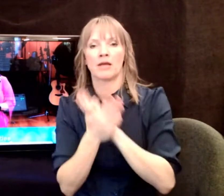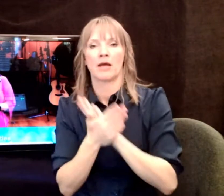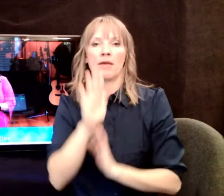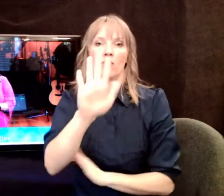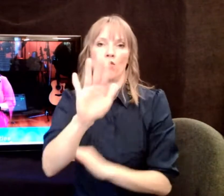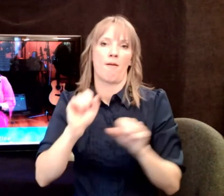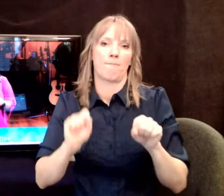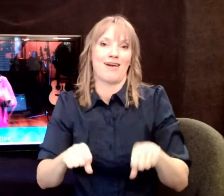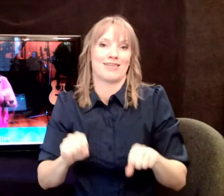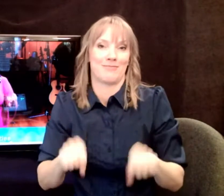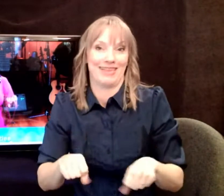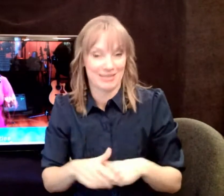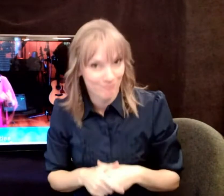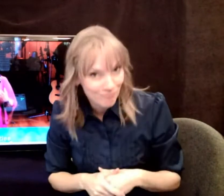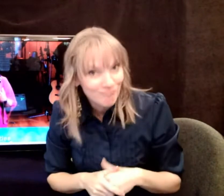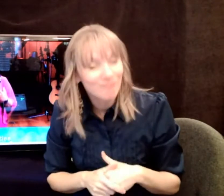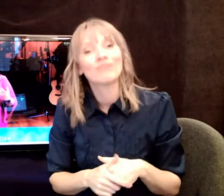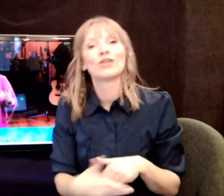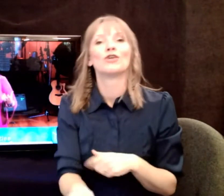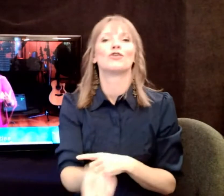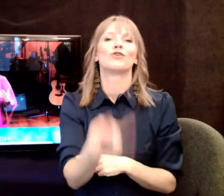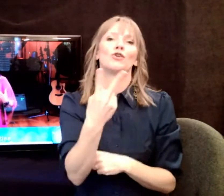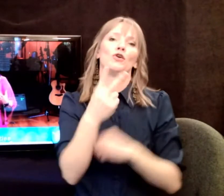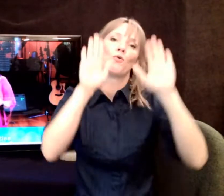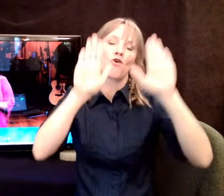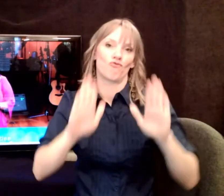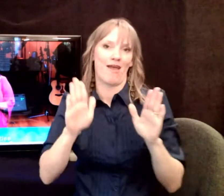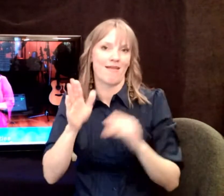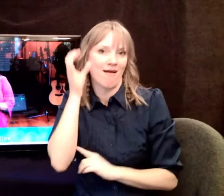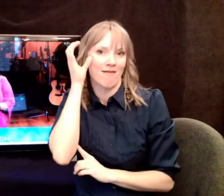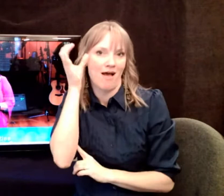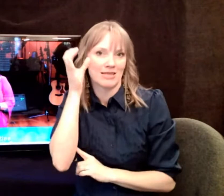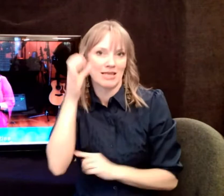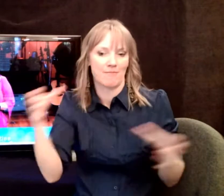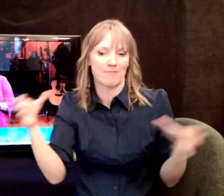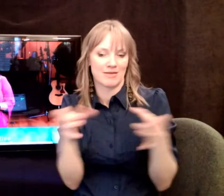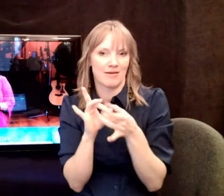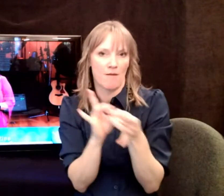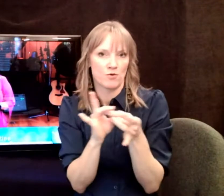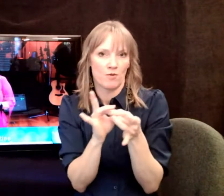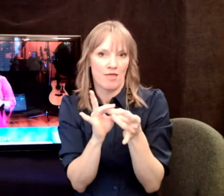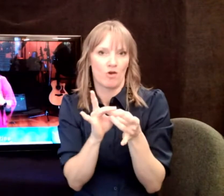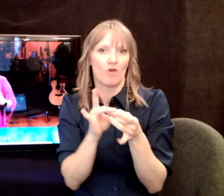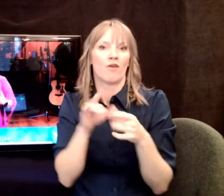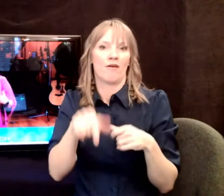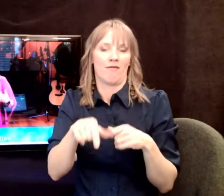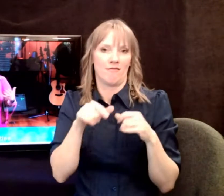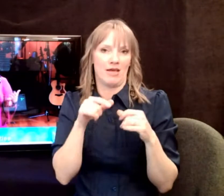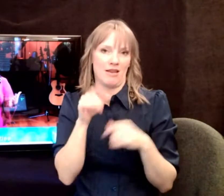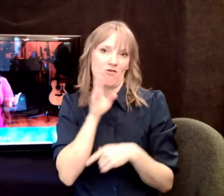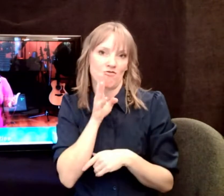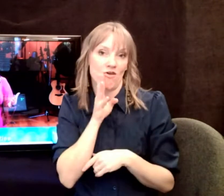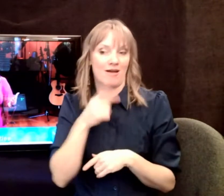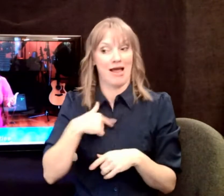Possibilities. Those are two great concepts to bring together in a talk. And I've been working on it for a few